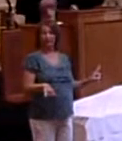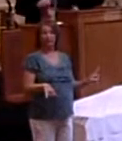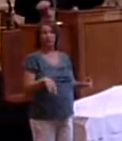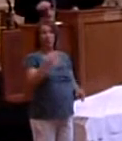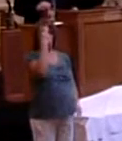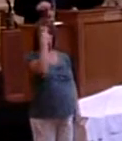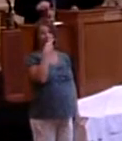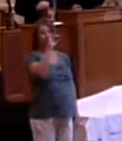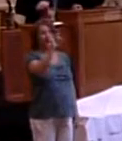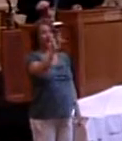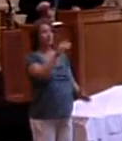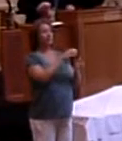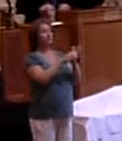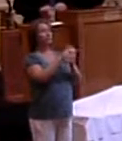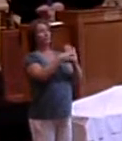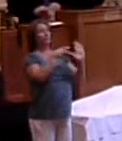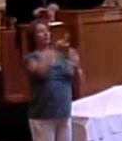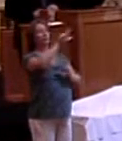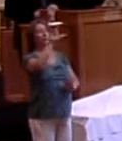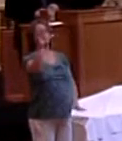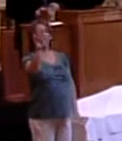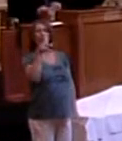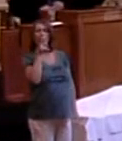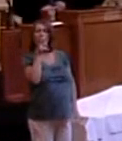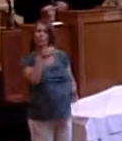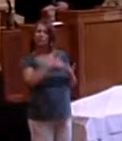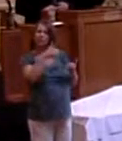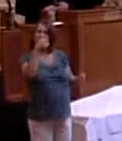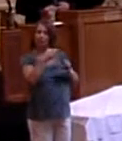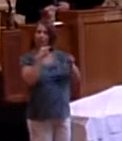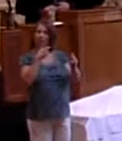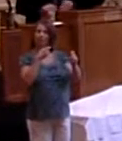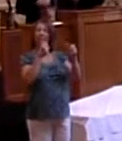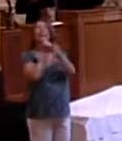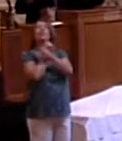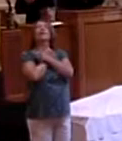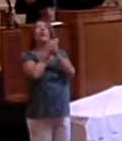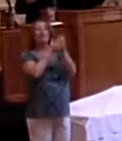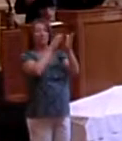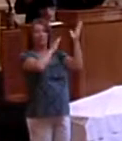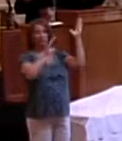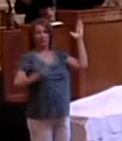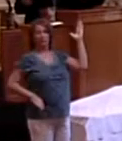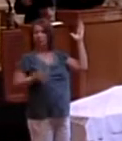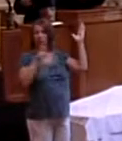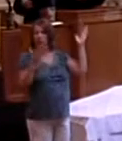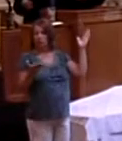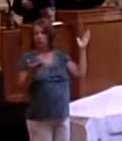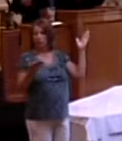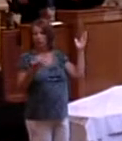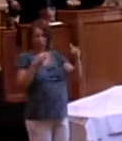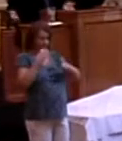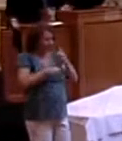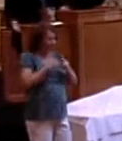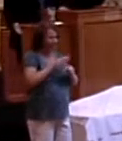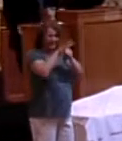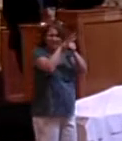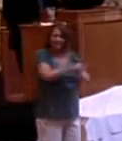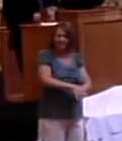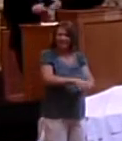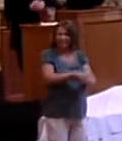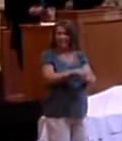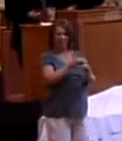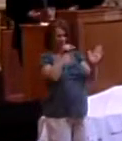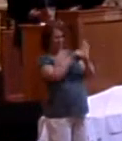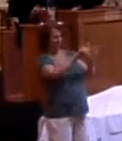8:35, it says here, "Who will separate us from the love of Christ? Will tribulation or distress or persecution